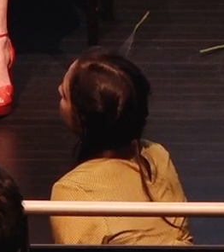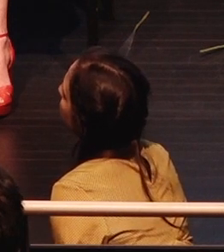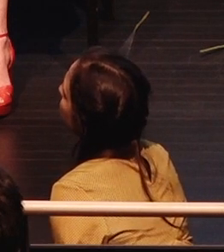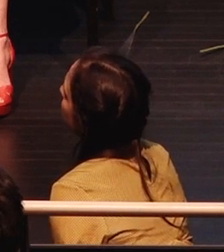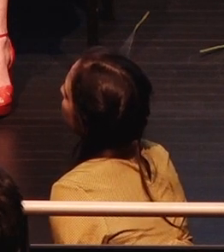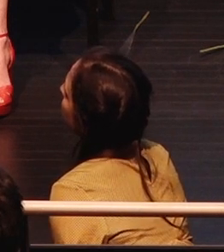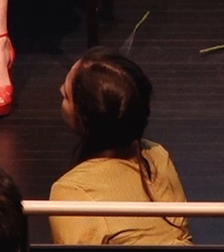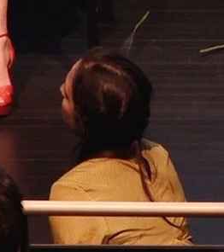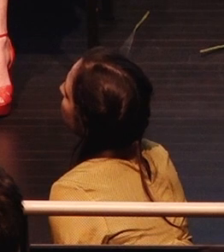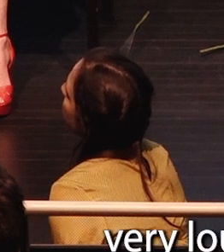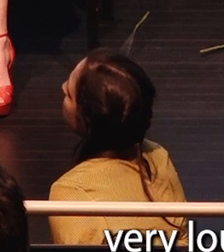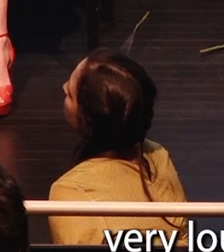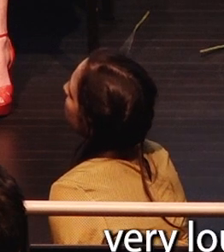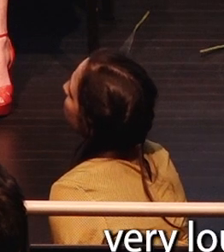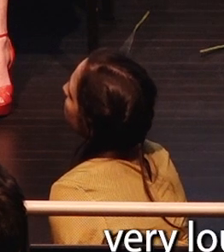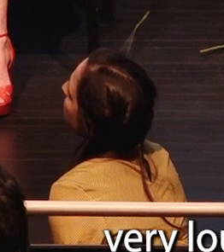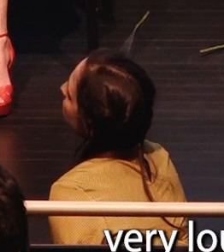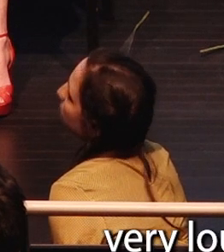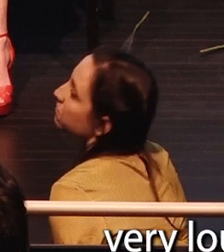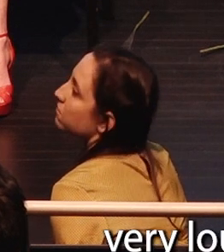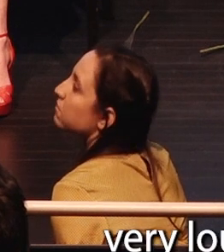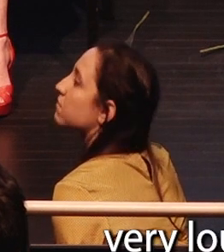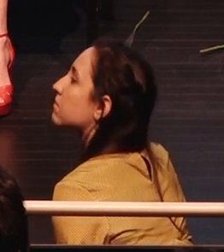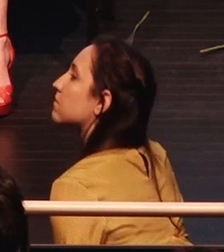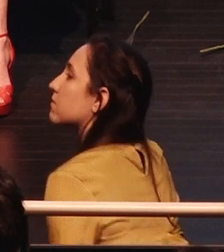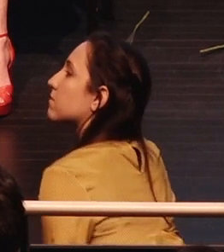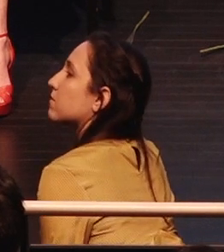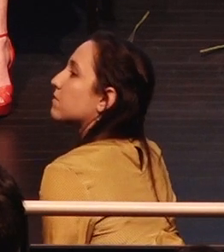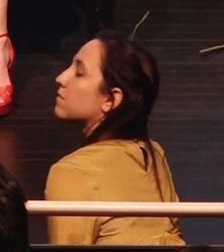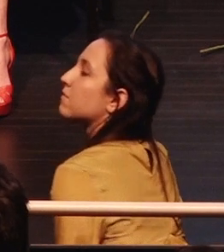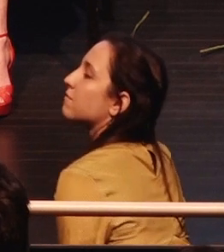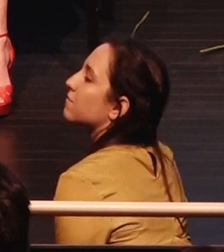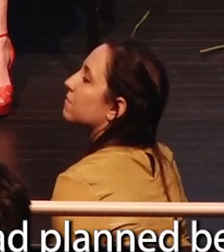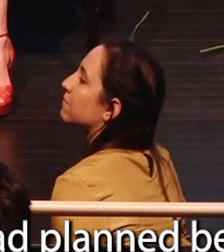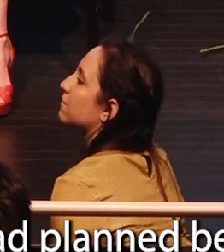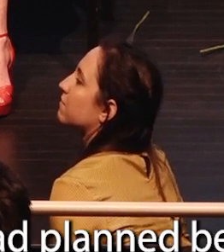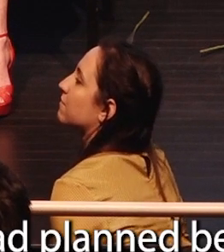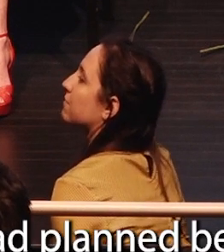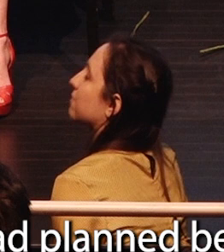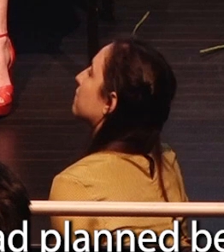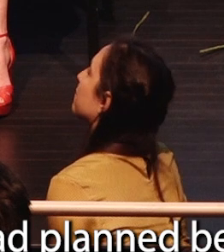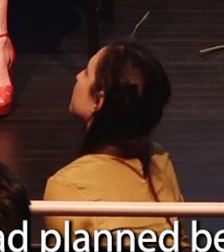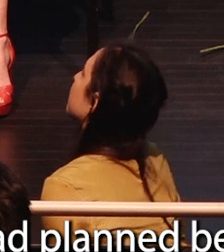we understood and heard very loudly when no words were being spoken. So I was wondering if that was something you